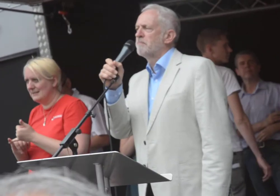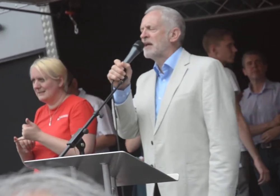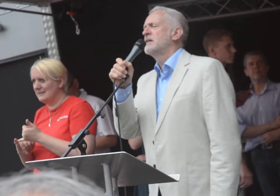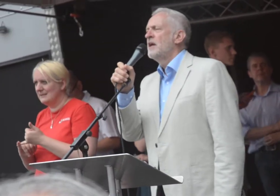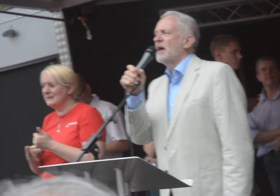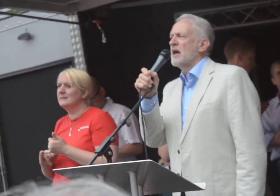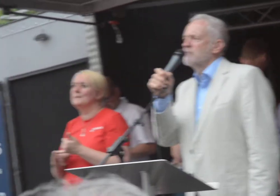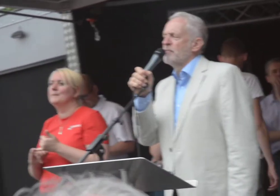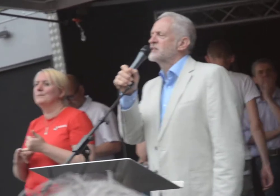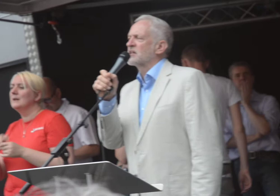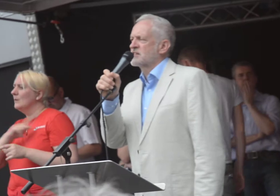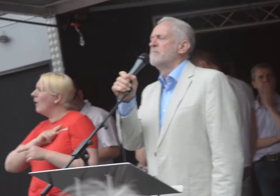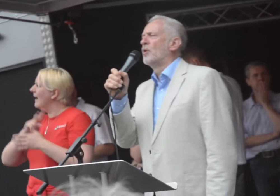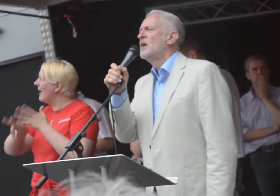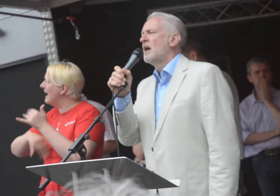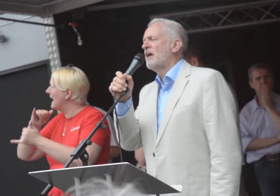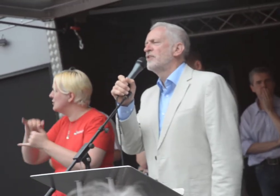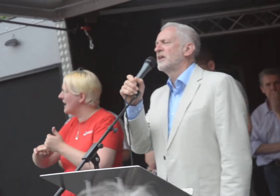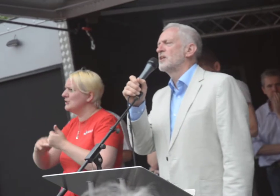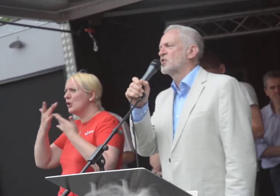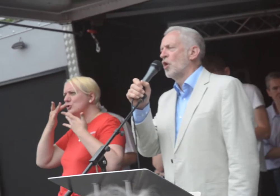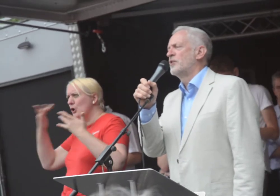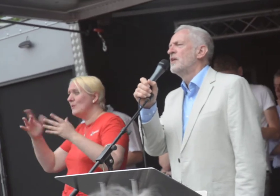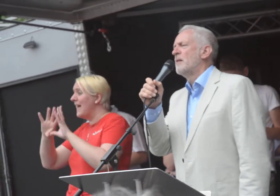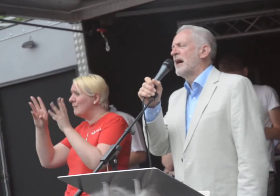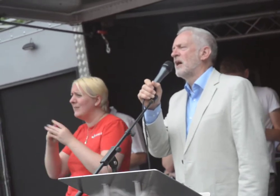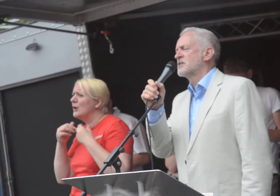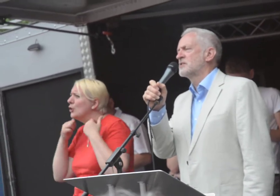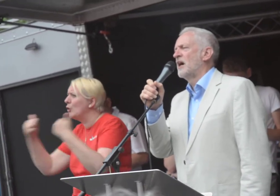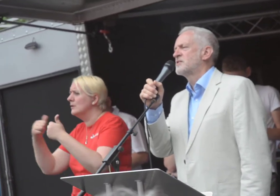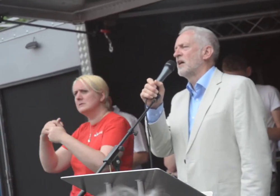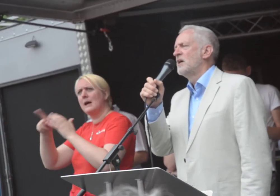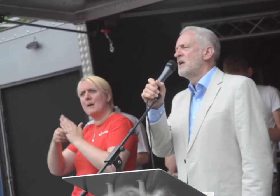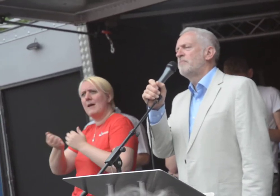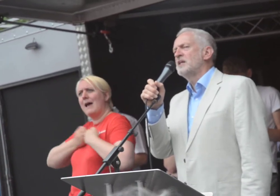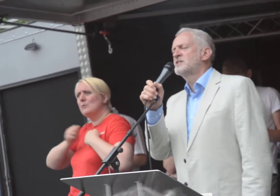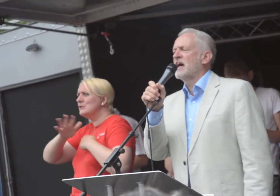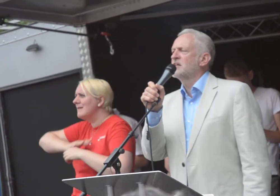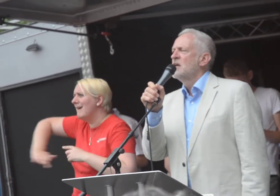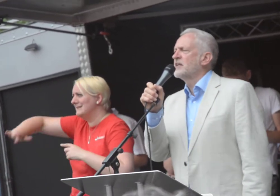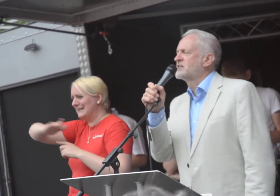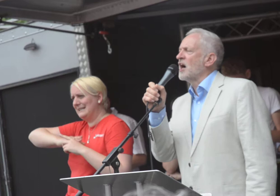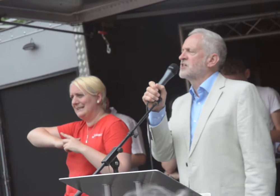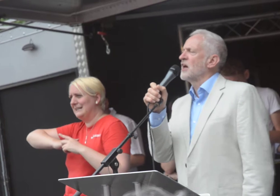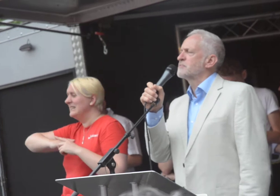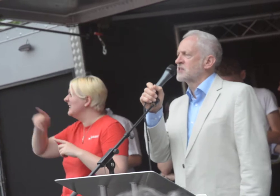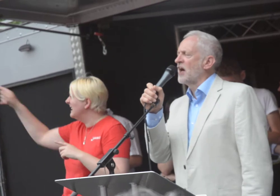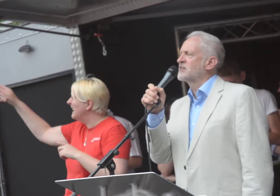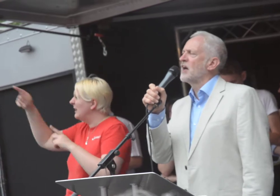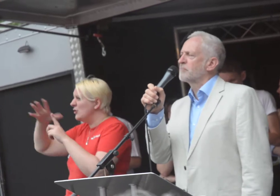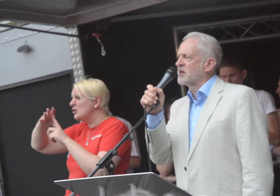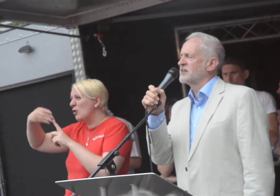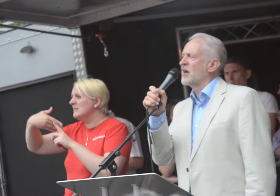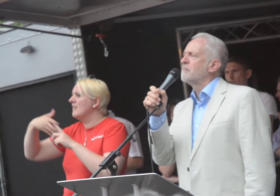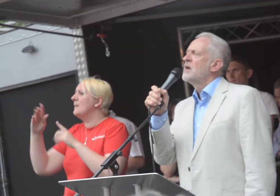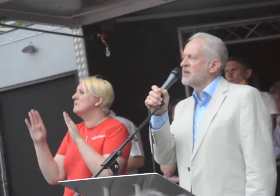an emblematic symbol of everything that's good about our society. But instead, they dice it up, slice